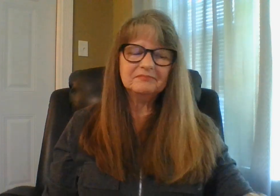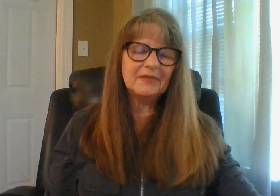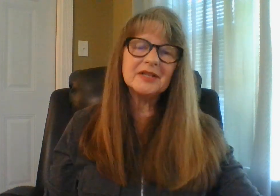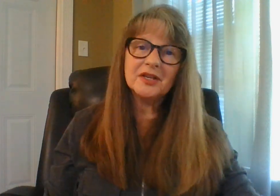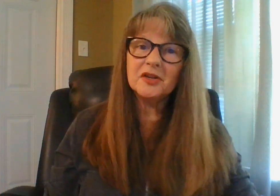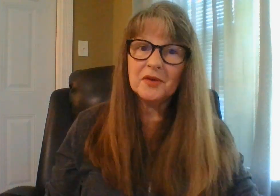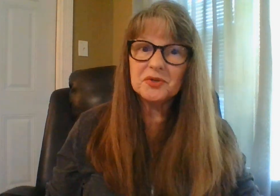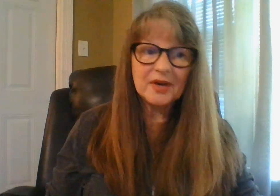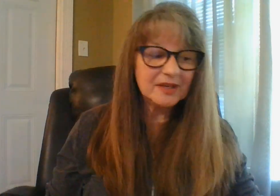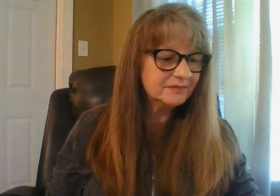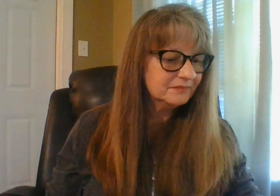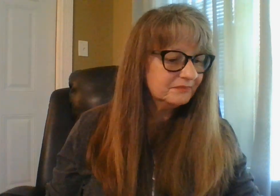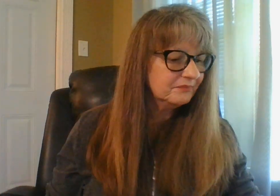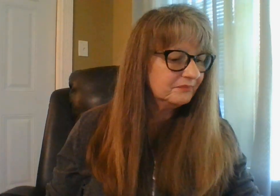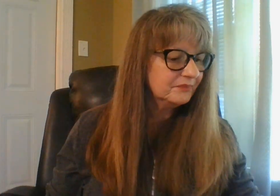My son, he graduated.